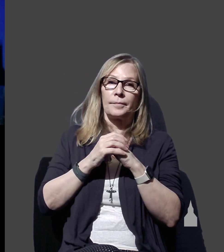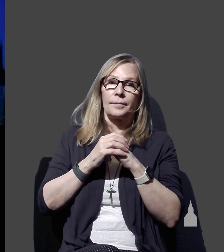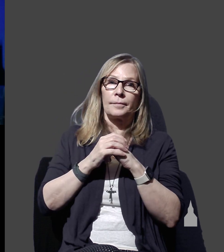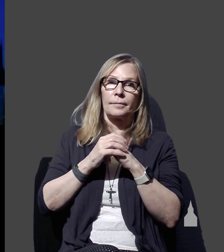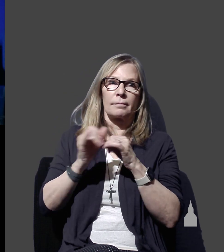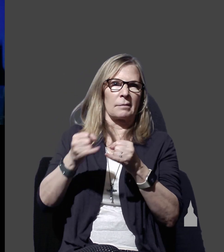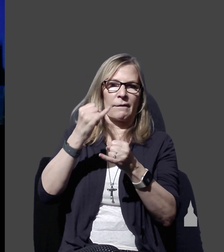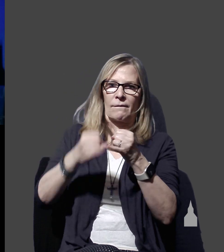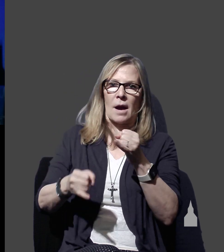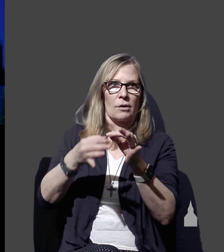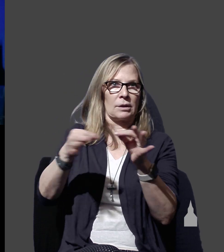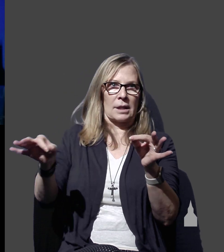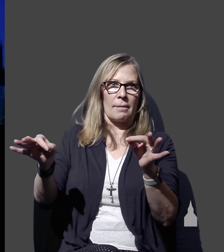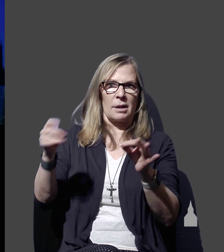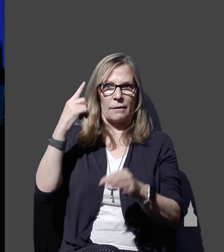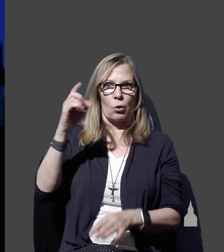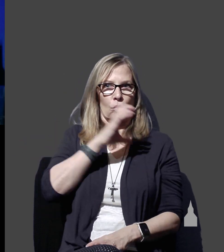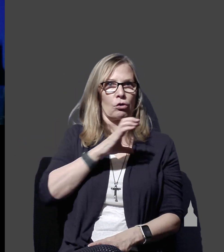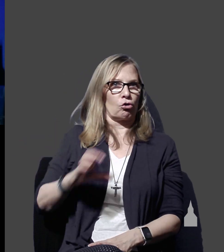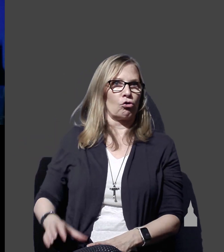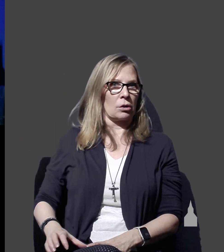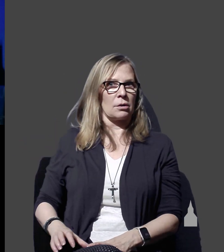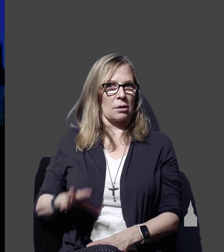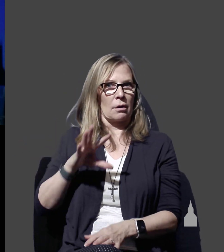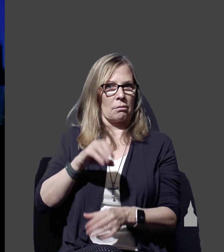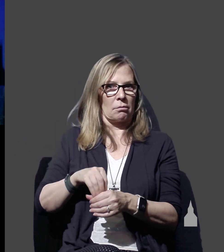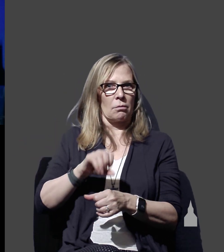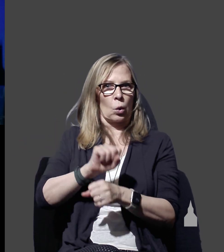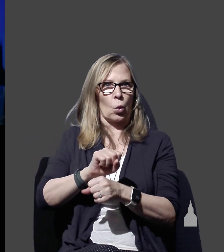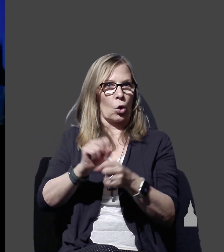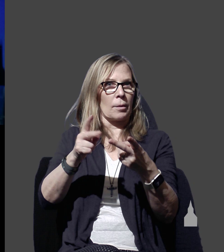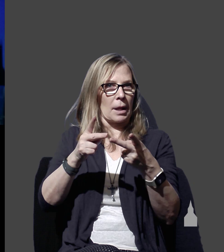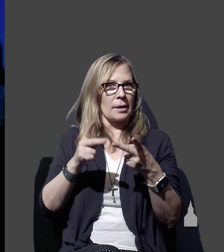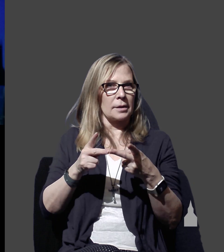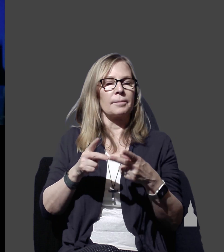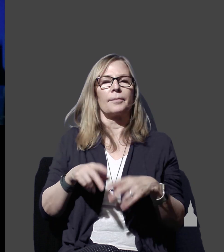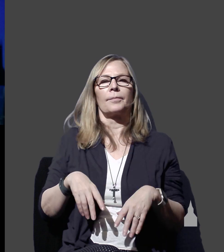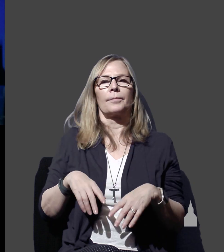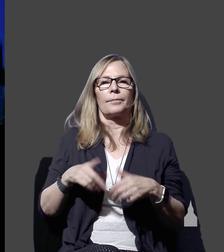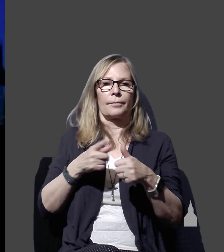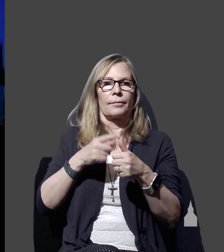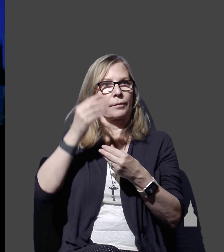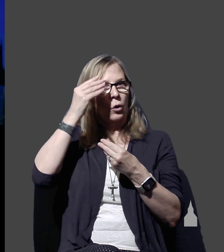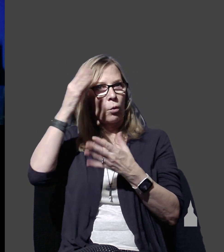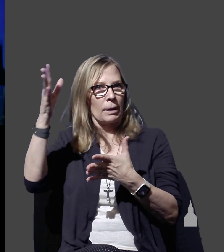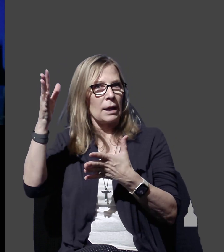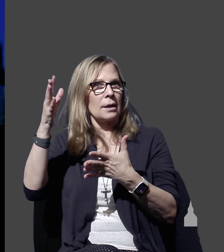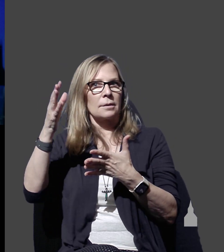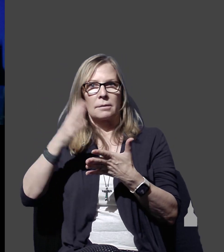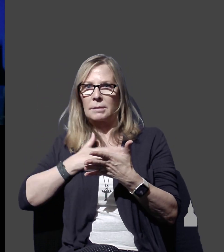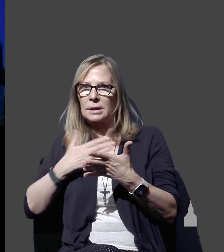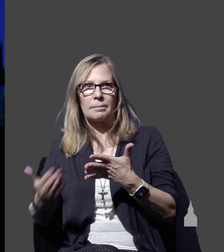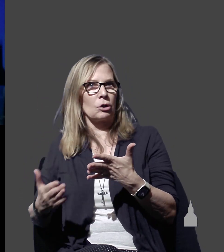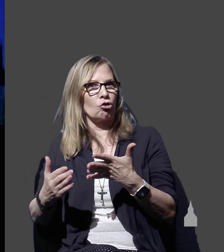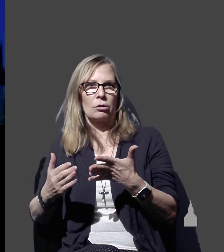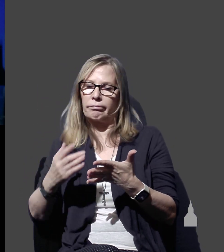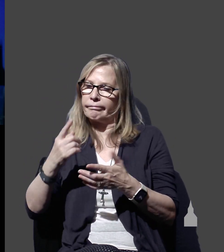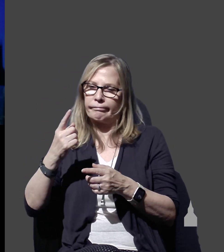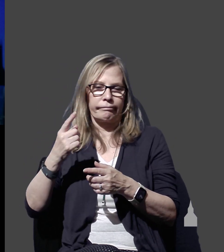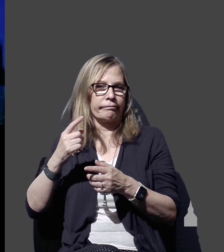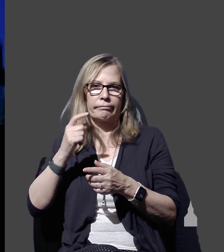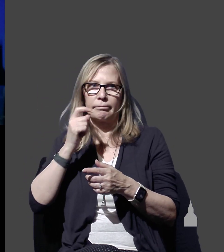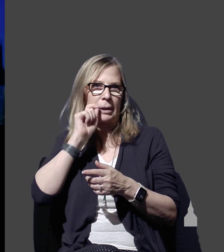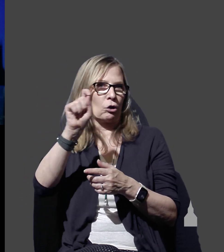That's the final standards for Christians in the workplace. Obedience and submission are non-negotiable. Working hard is a God-given mandate. God is your